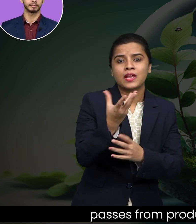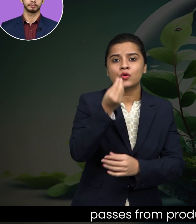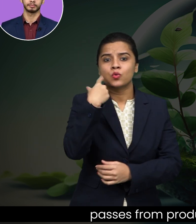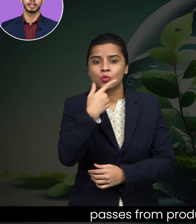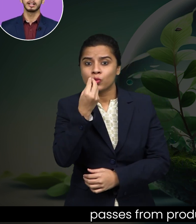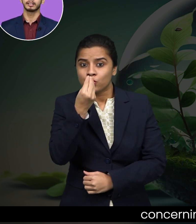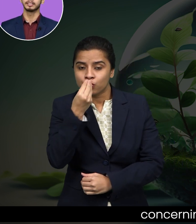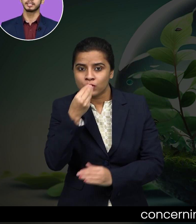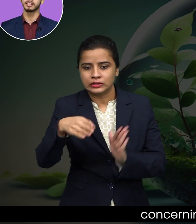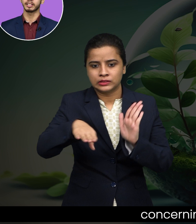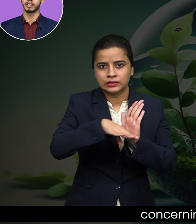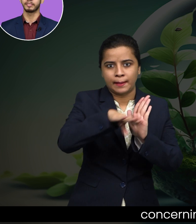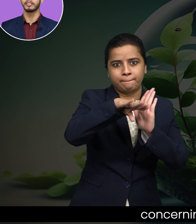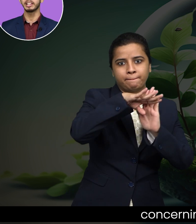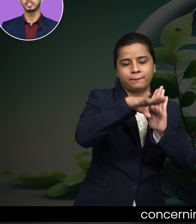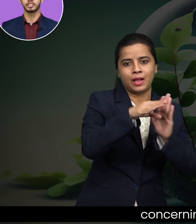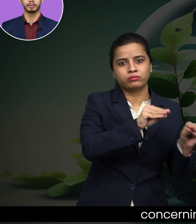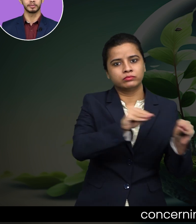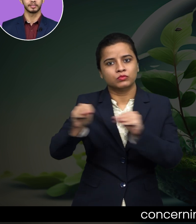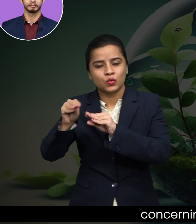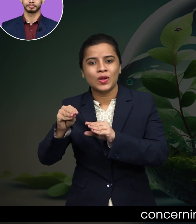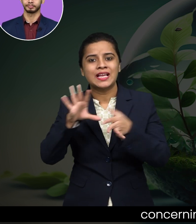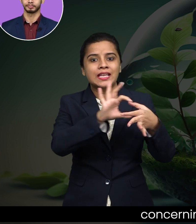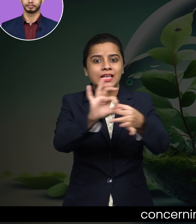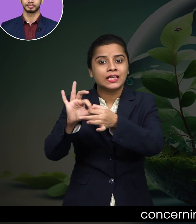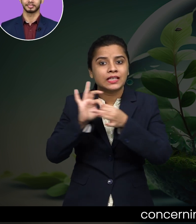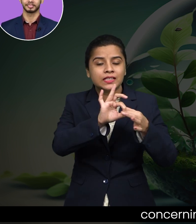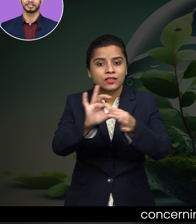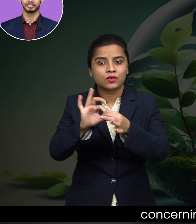stepwise, concerning their relationships.